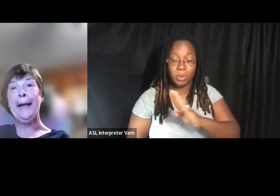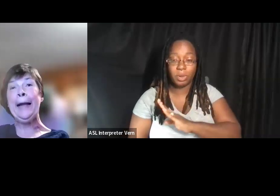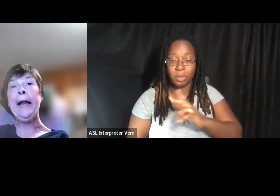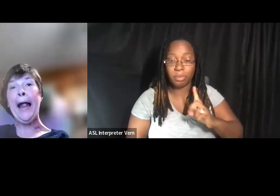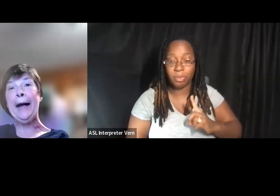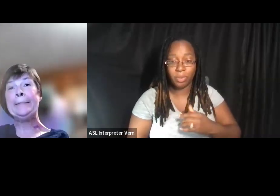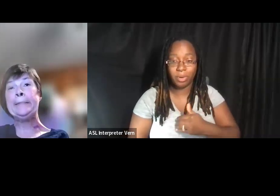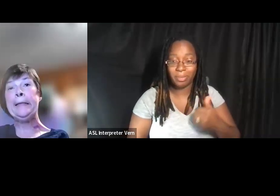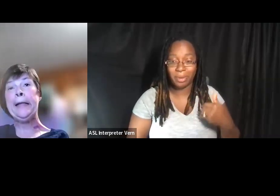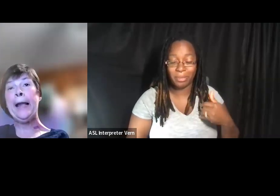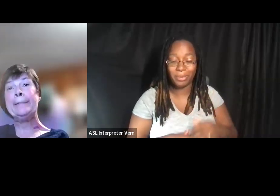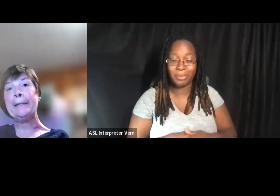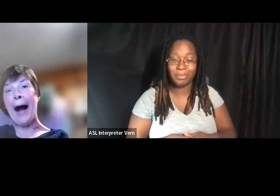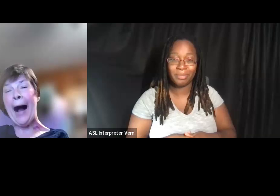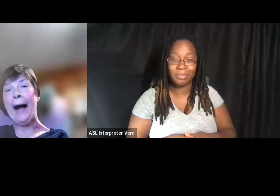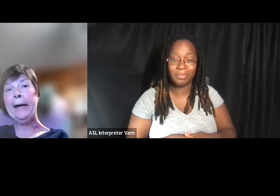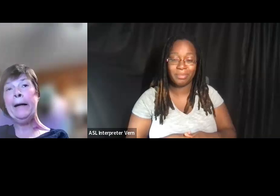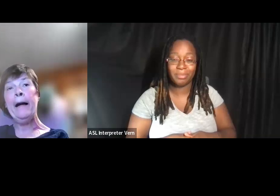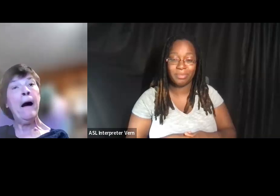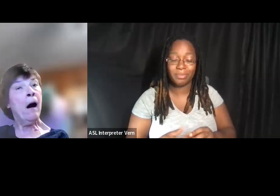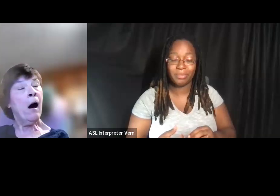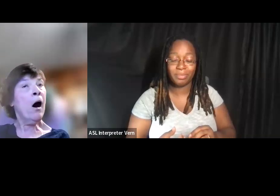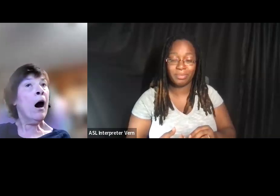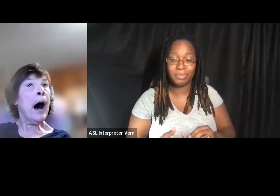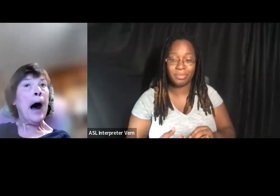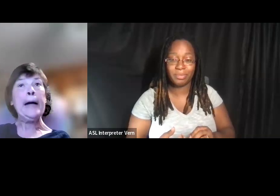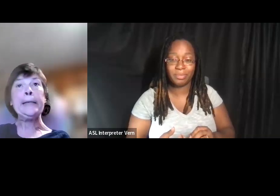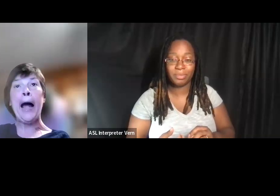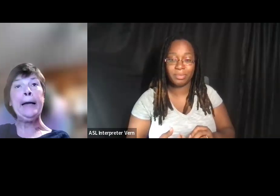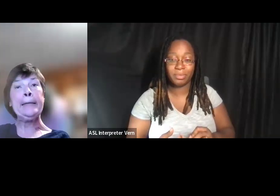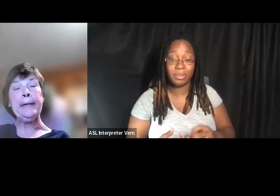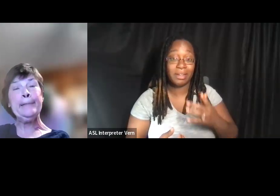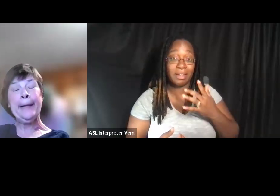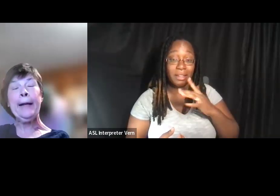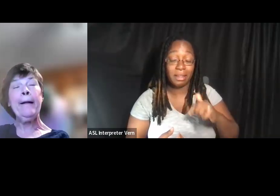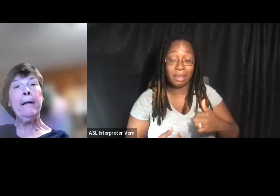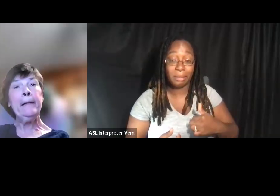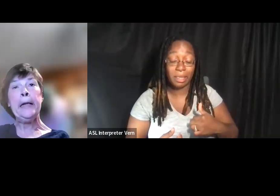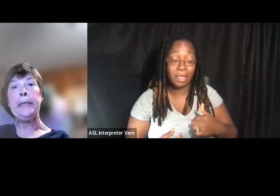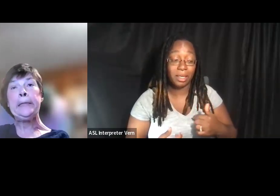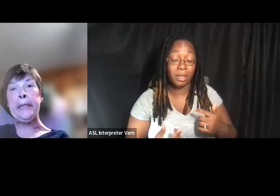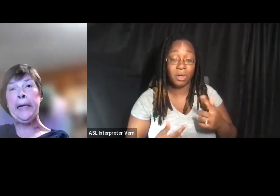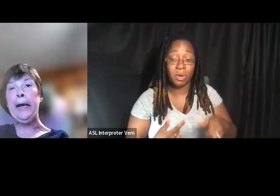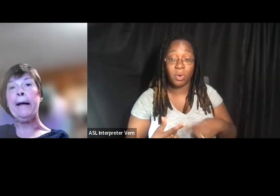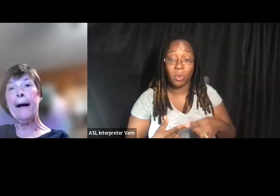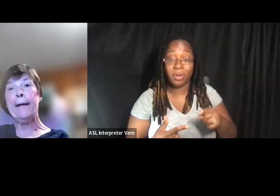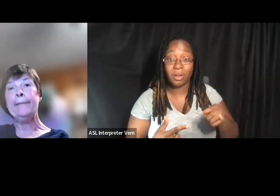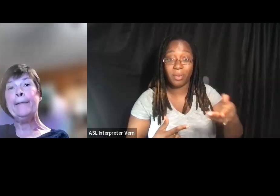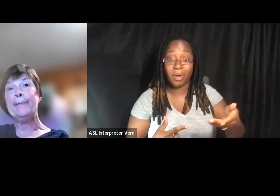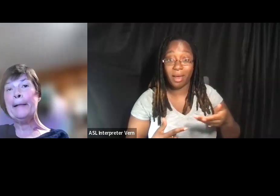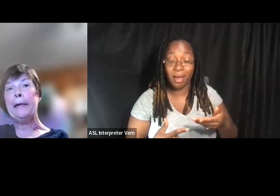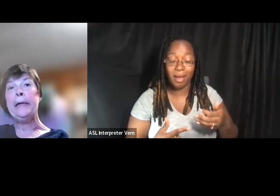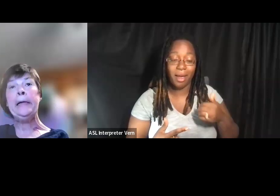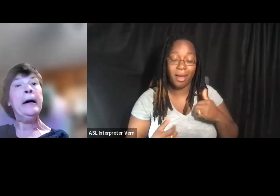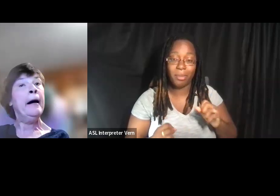Lucky me, after they were hired, I got to be the chair of